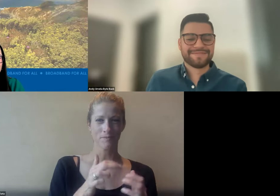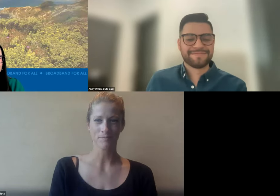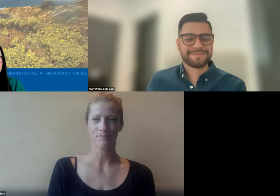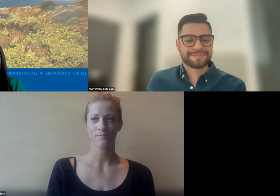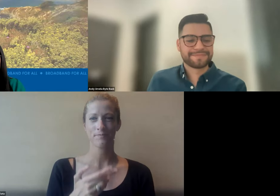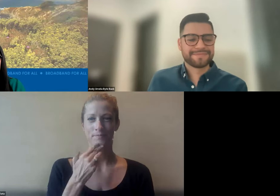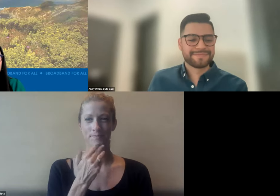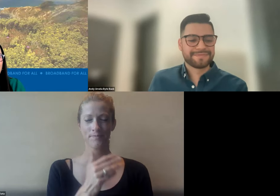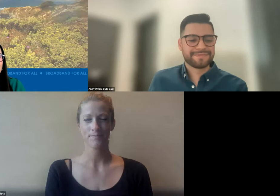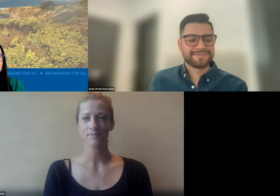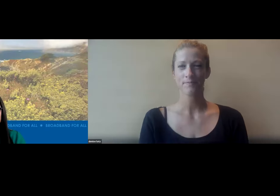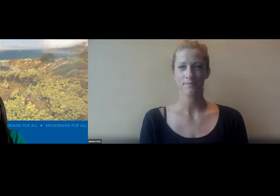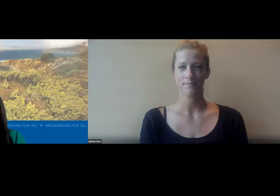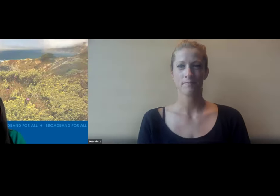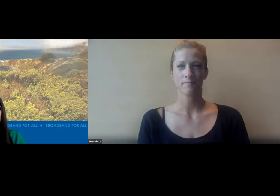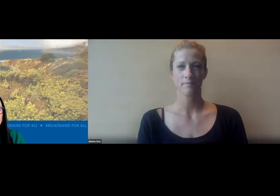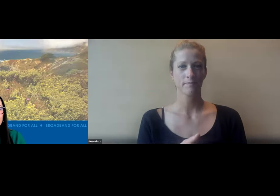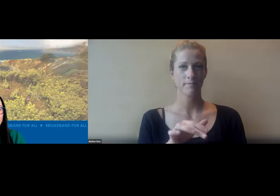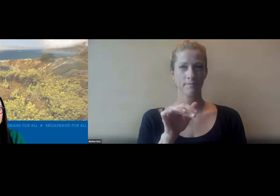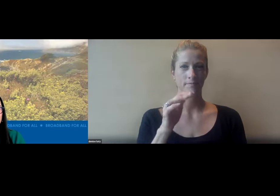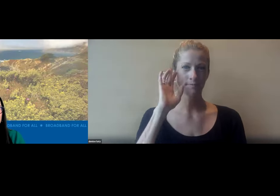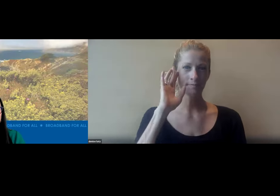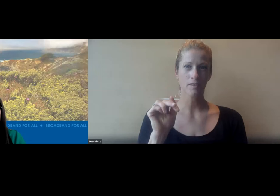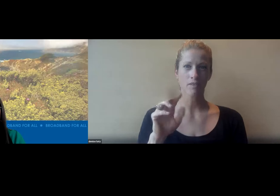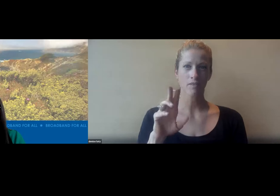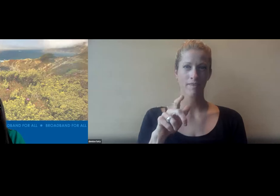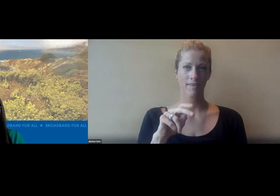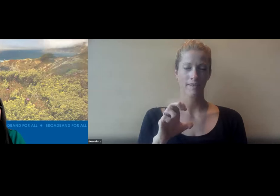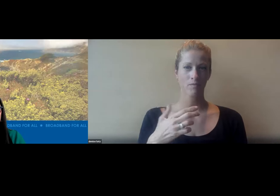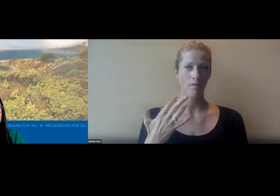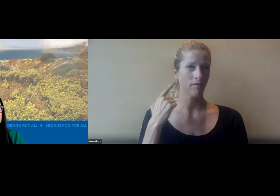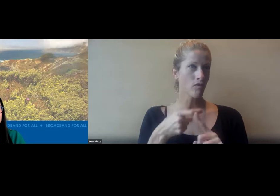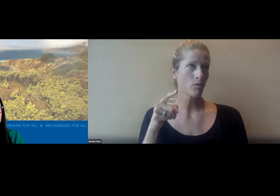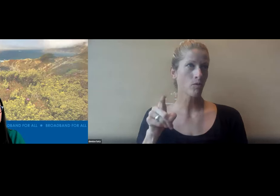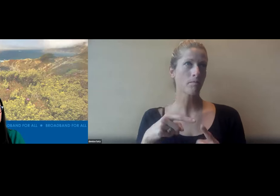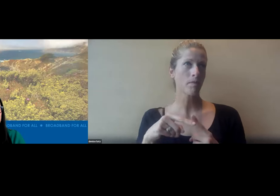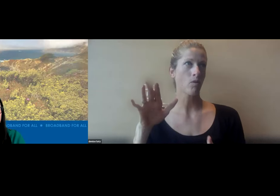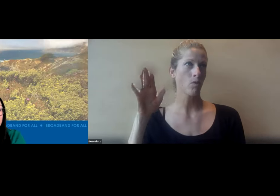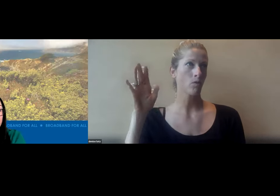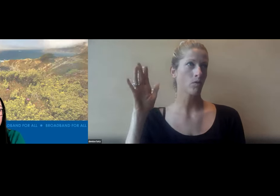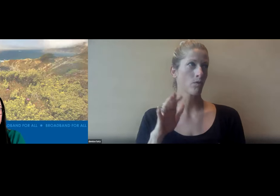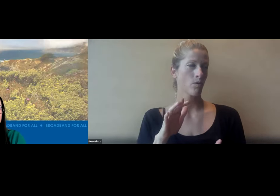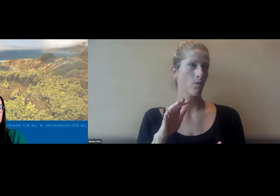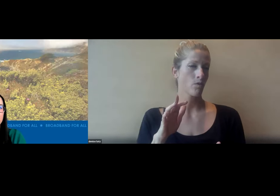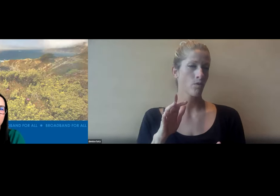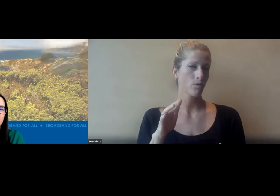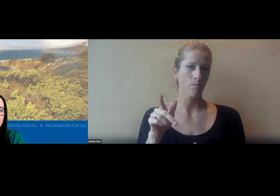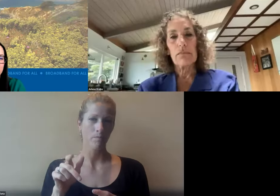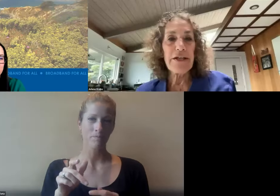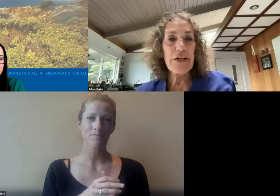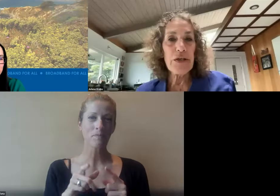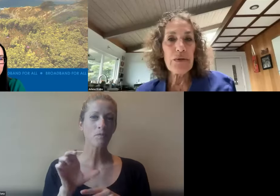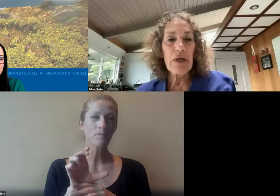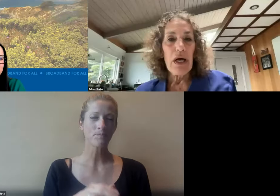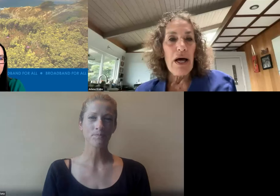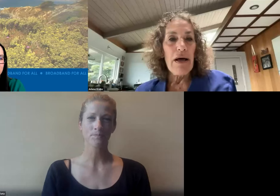Thank you. Hi, Arlene. Would love to hear from you about loaves, fishes, and computers.